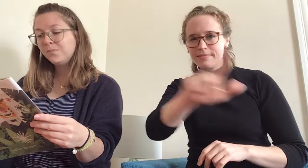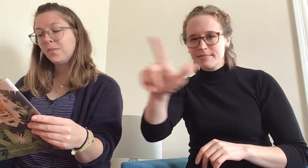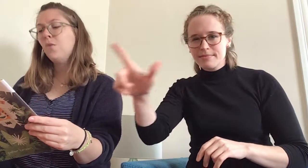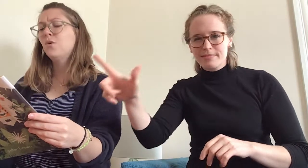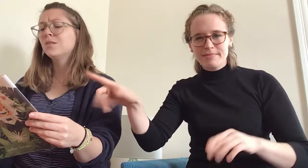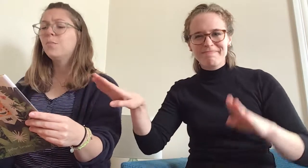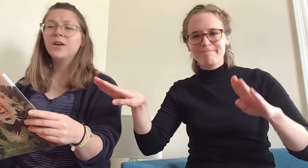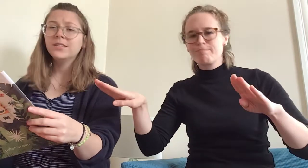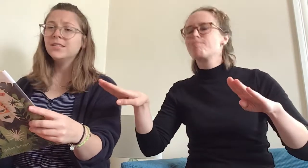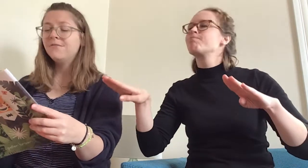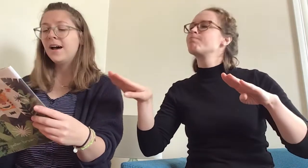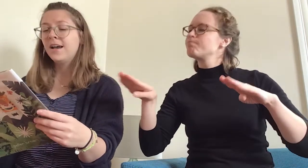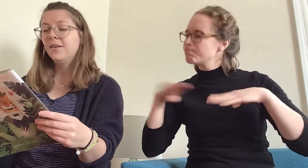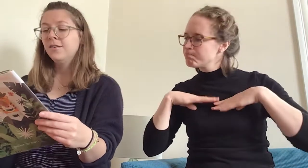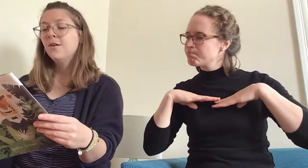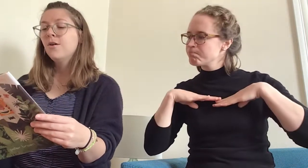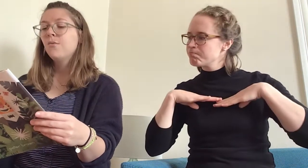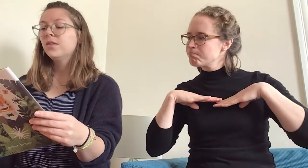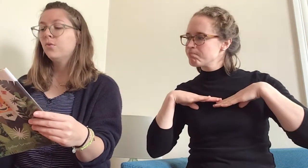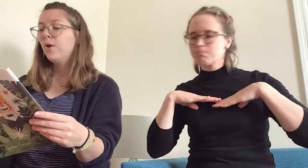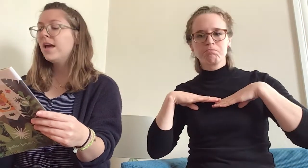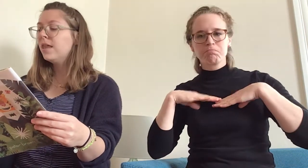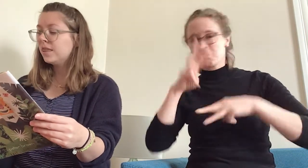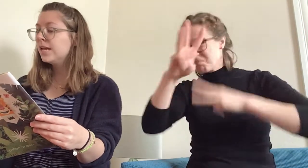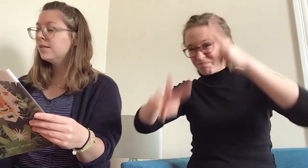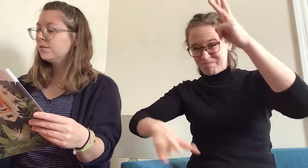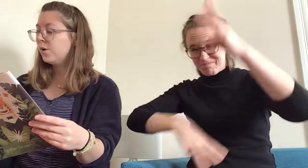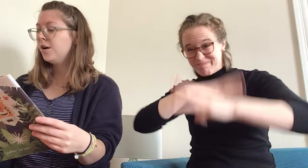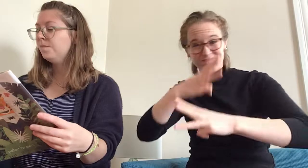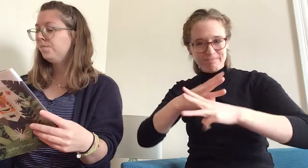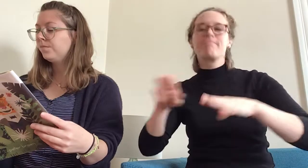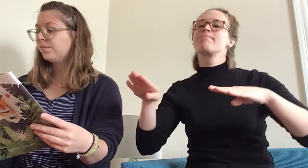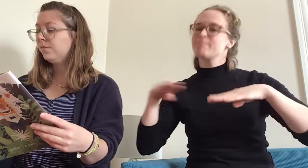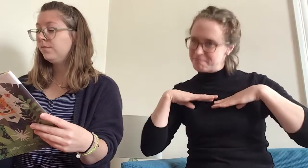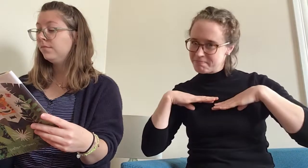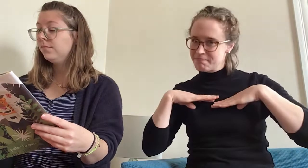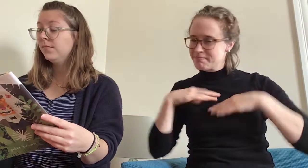Everyone was perfectly fine with the way things were.